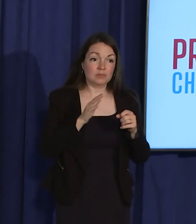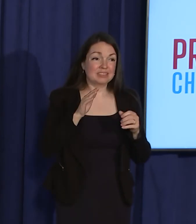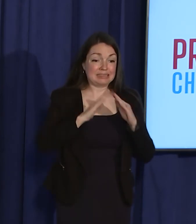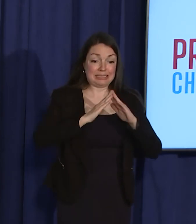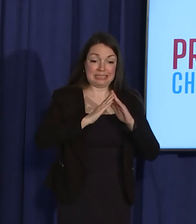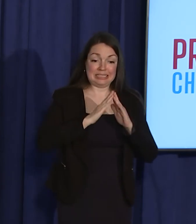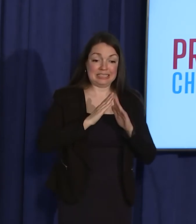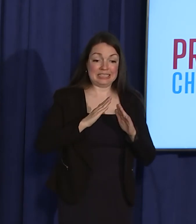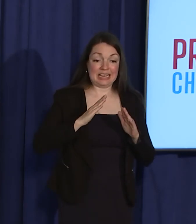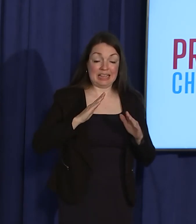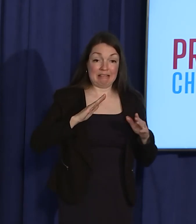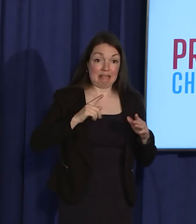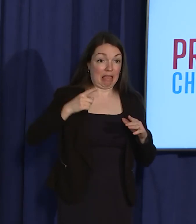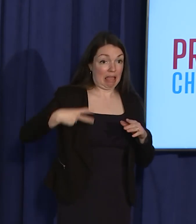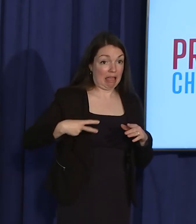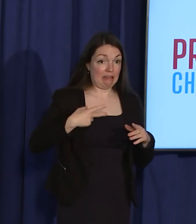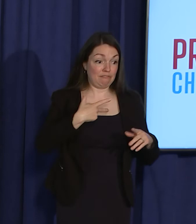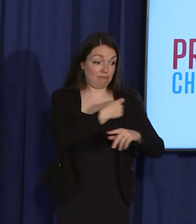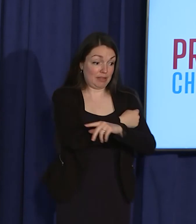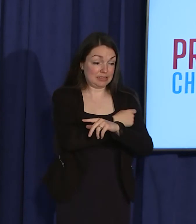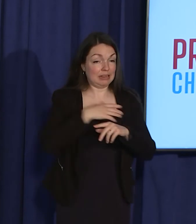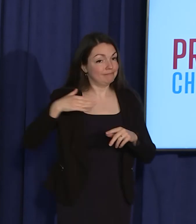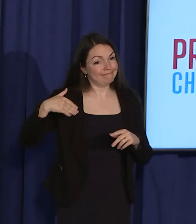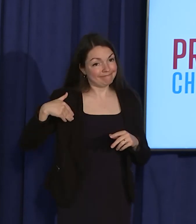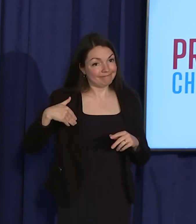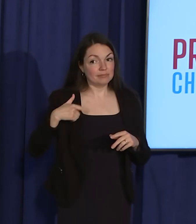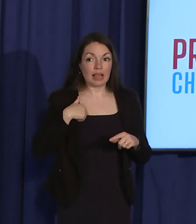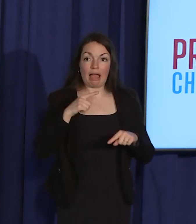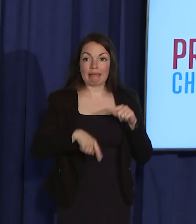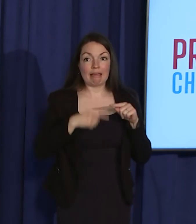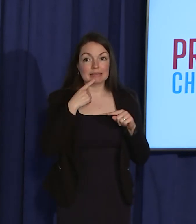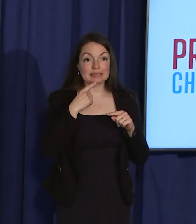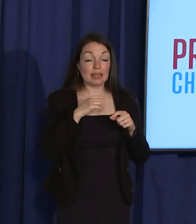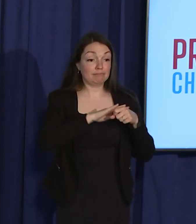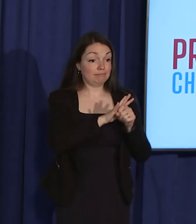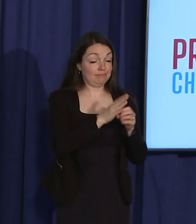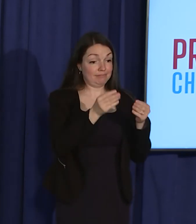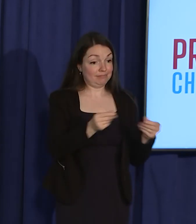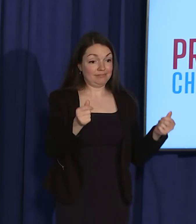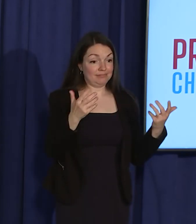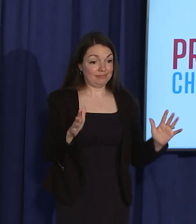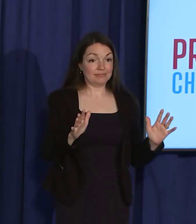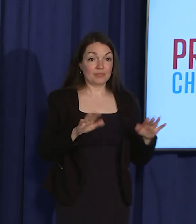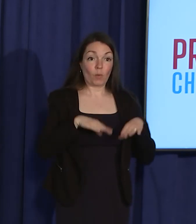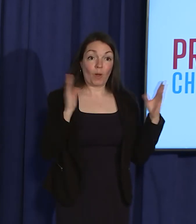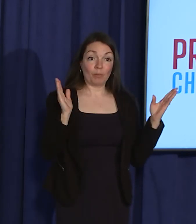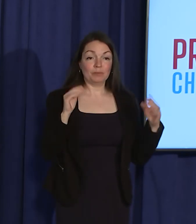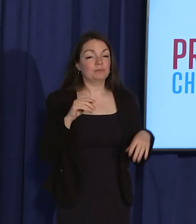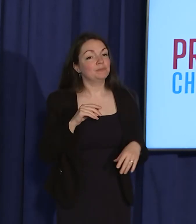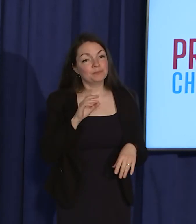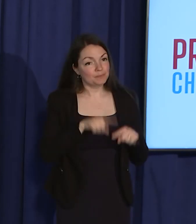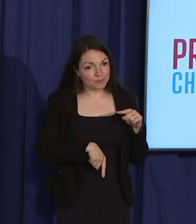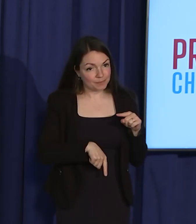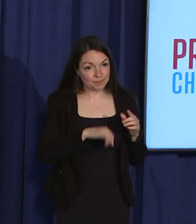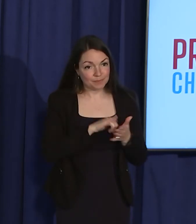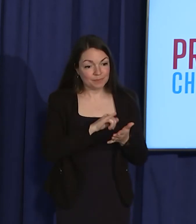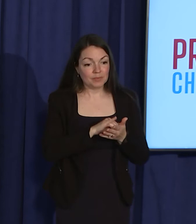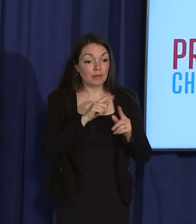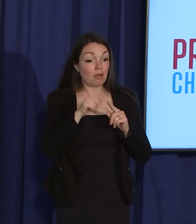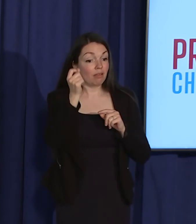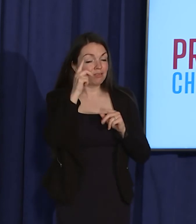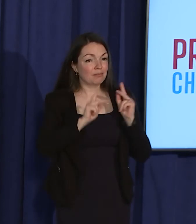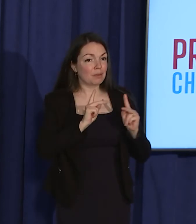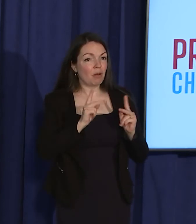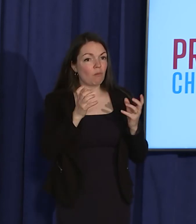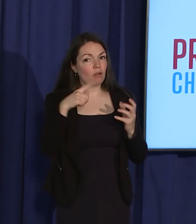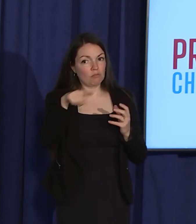as a city yet, that we'll be able to say sort of we're done and we're fully open. But I hope people are hearing that with each of these steps, and you're